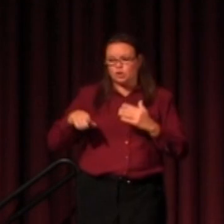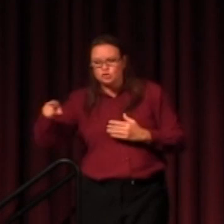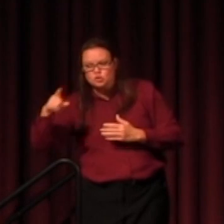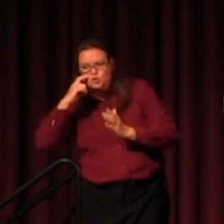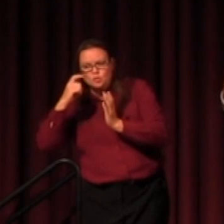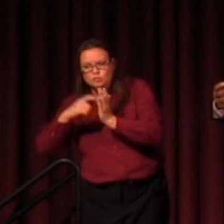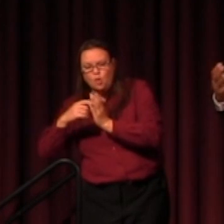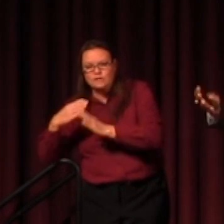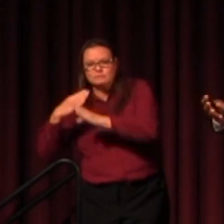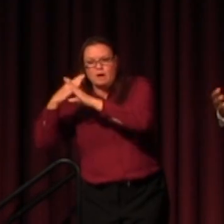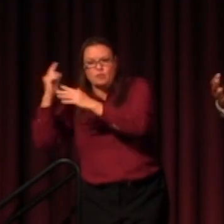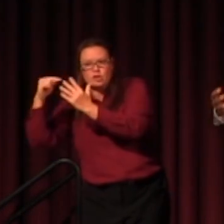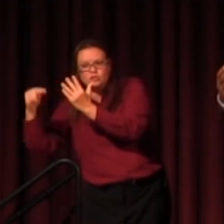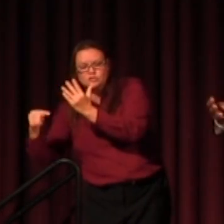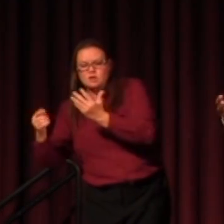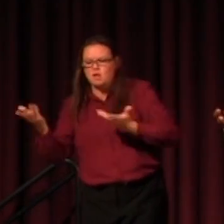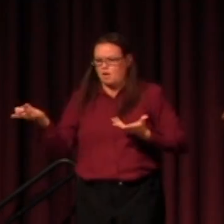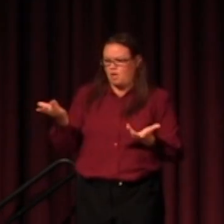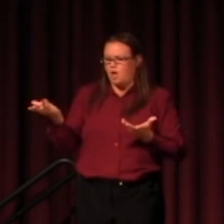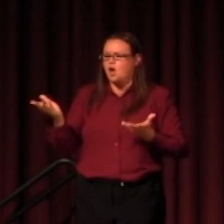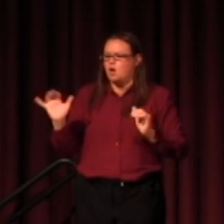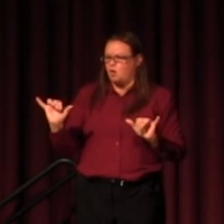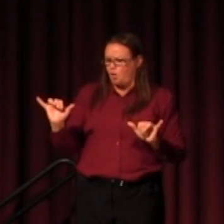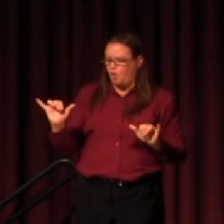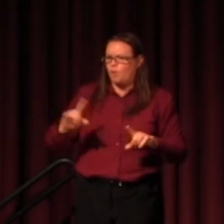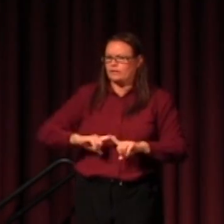the action steps that you take are much clearer.